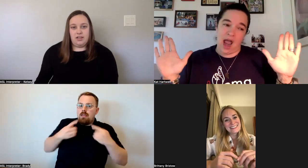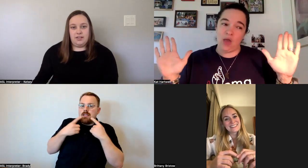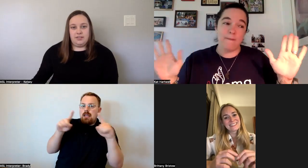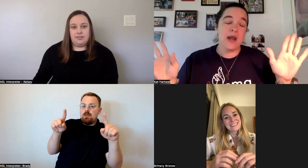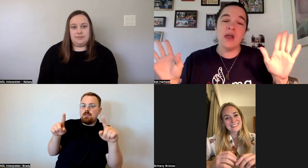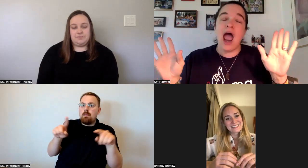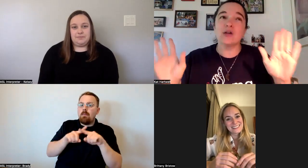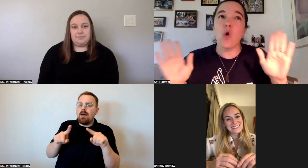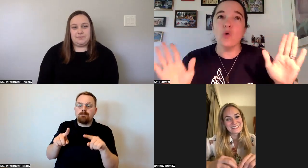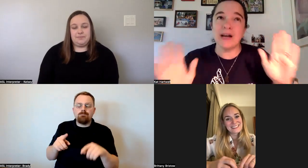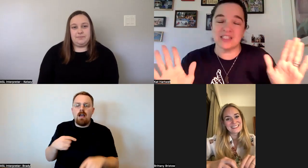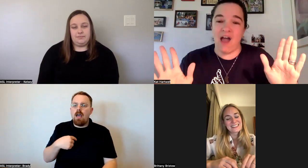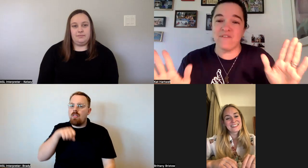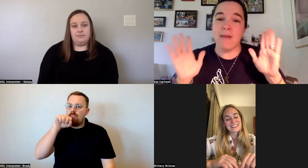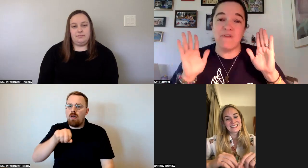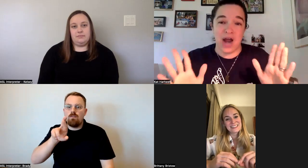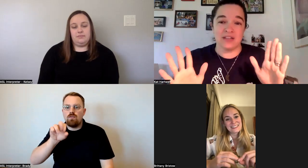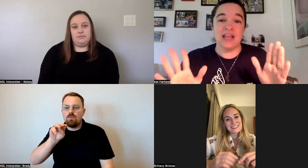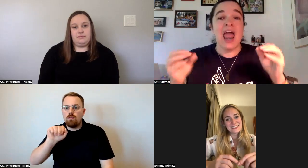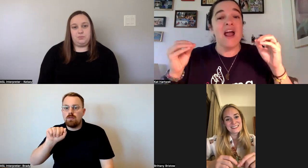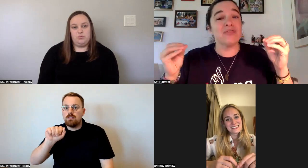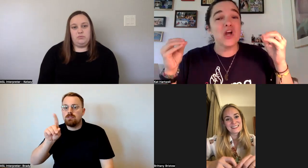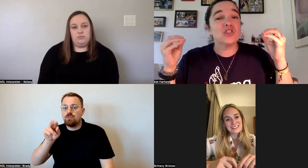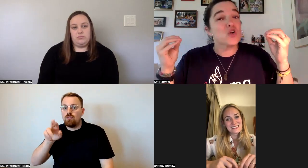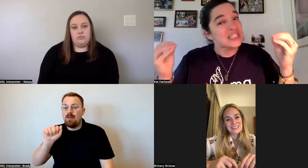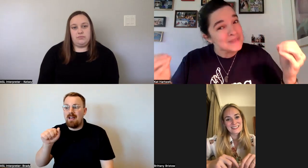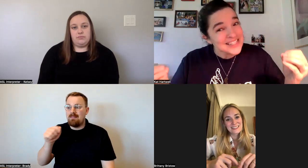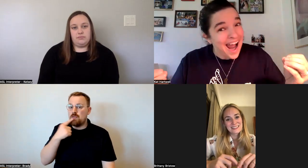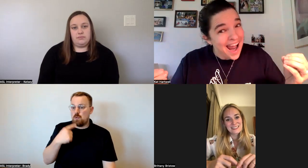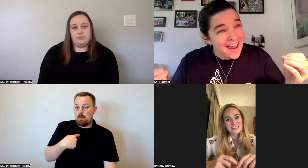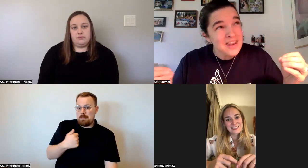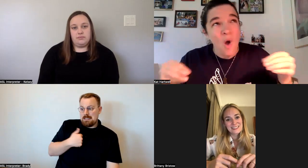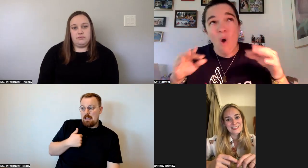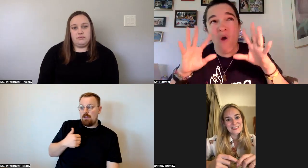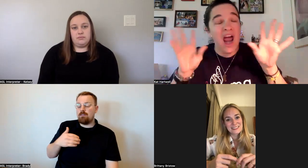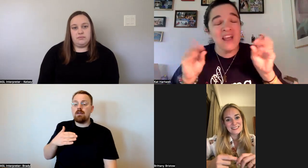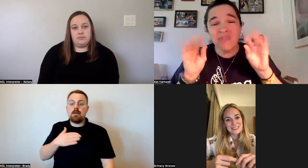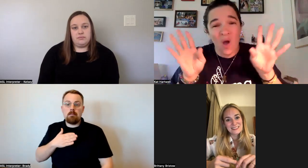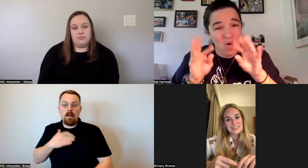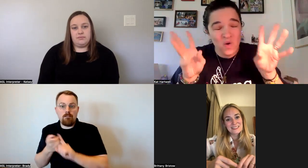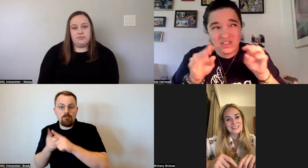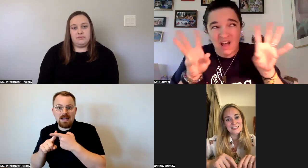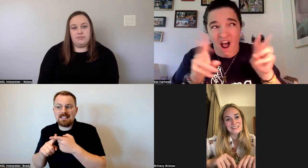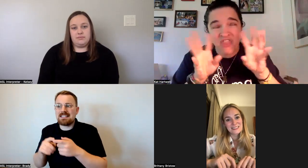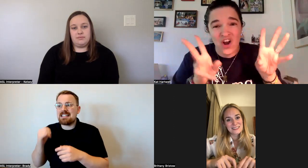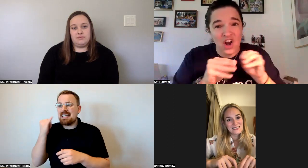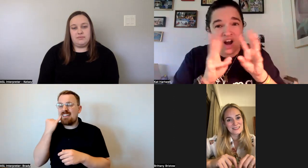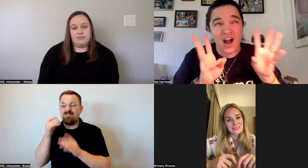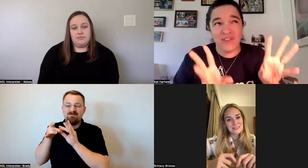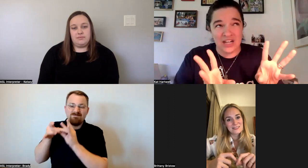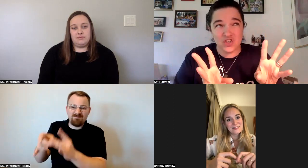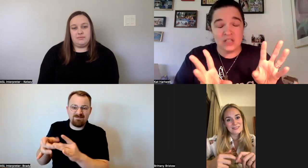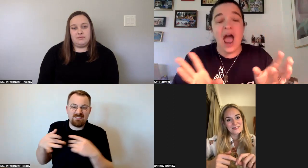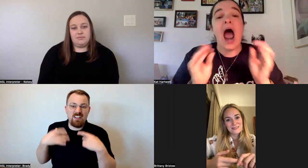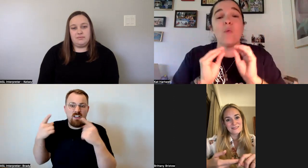hands down. I mean, I told my dad and my friend, if there's a Christmas con or any of those